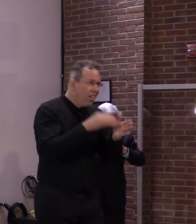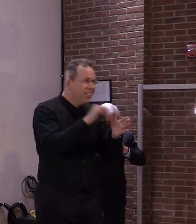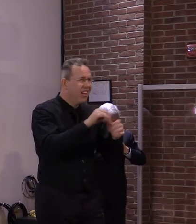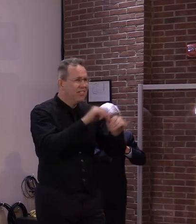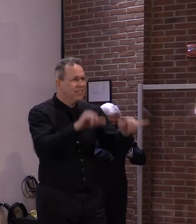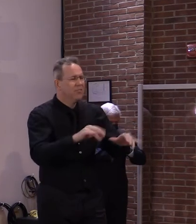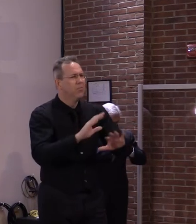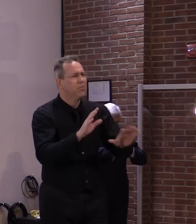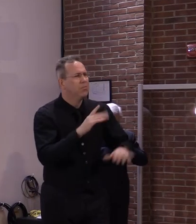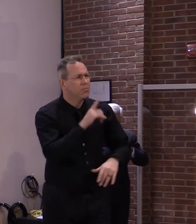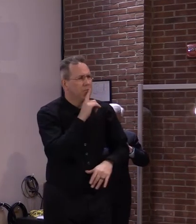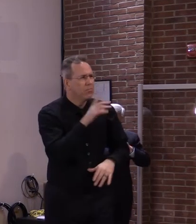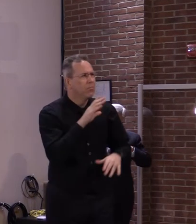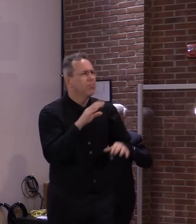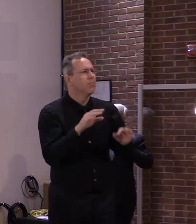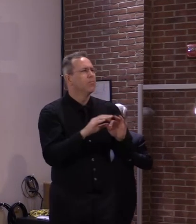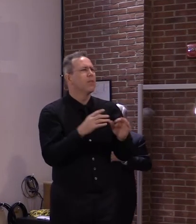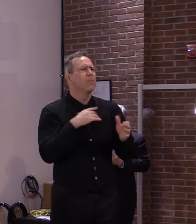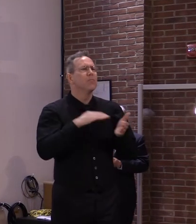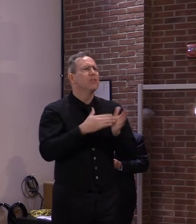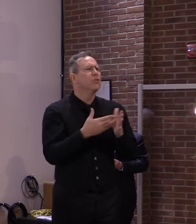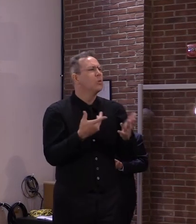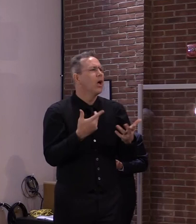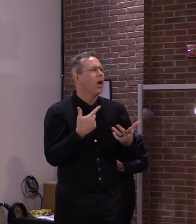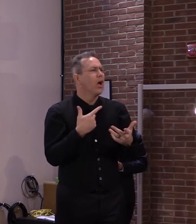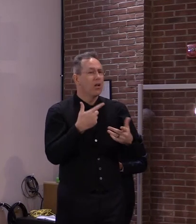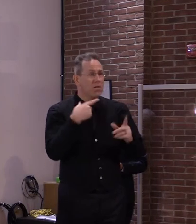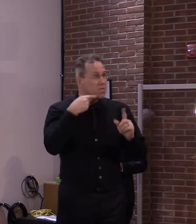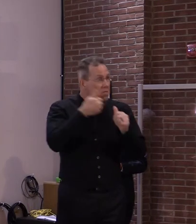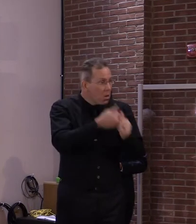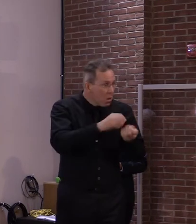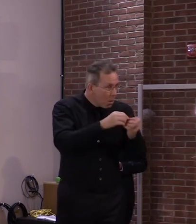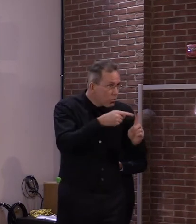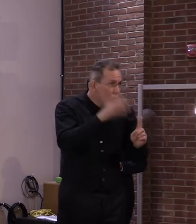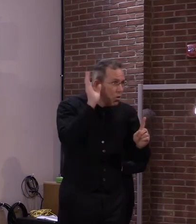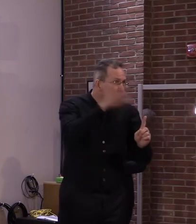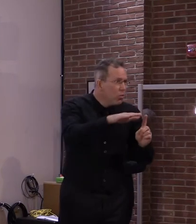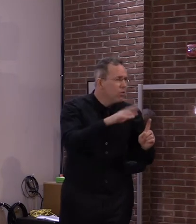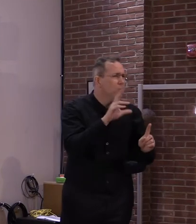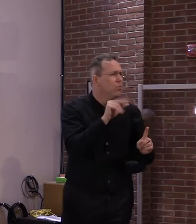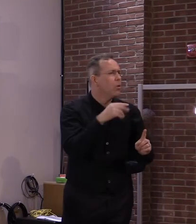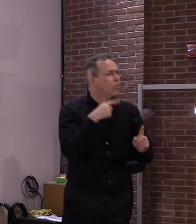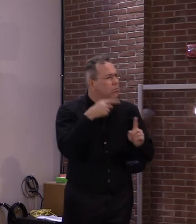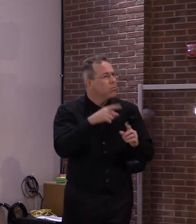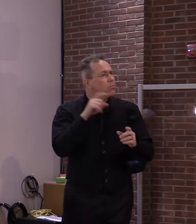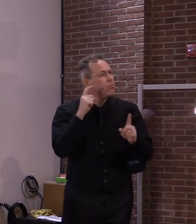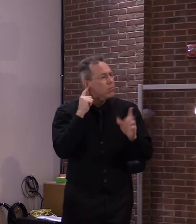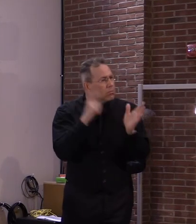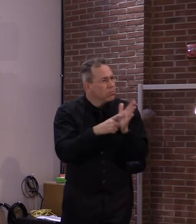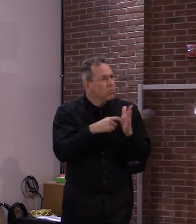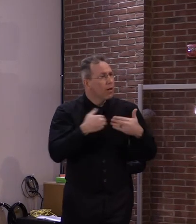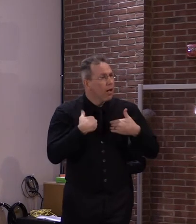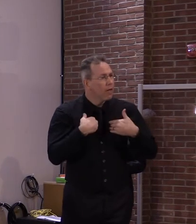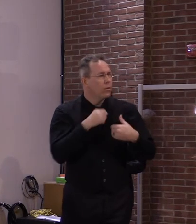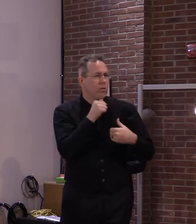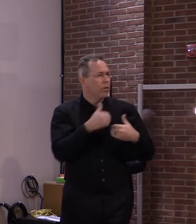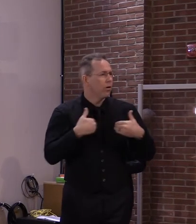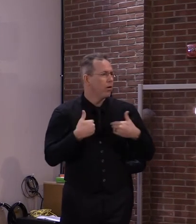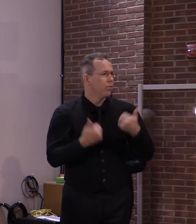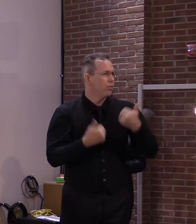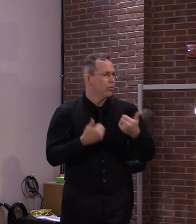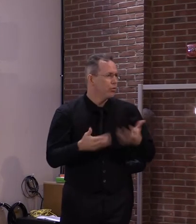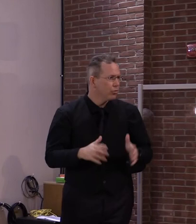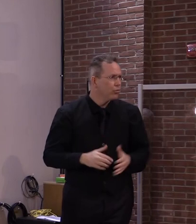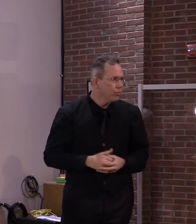qualitative test not to be used in this quantitative fashion i see okay thank you very much i